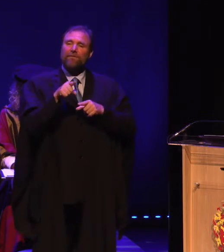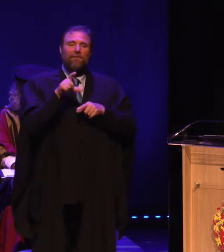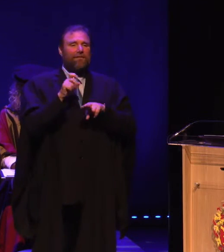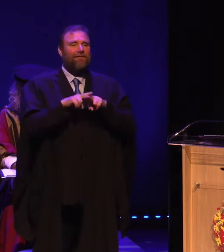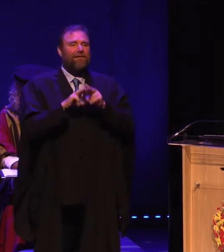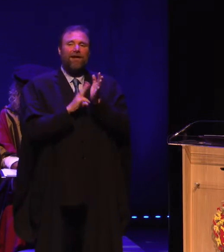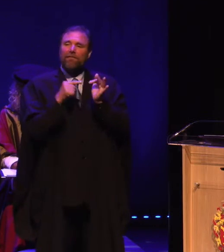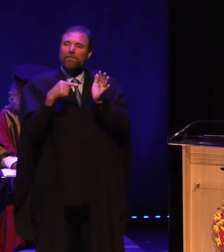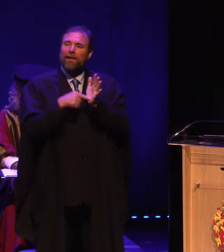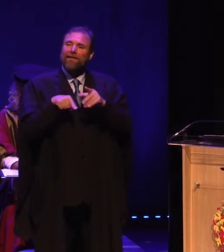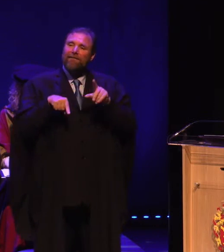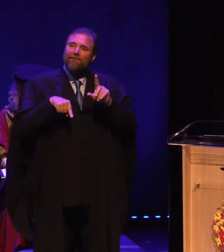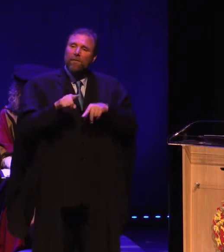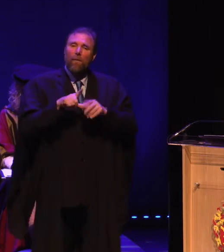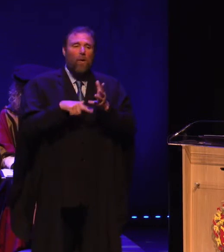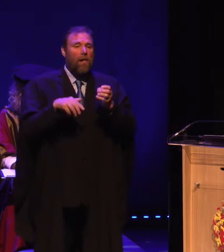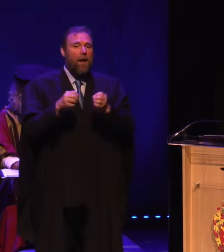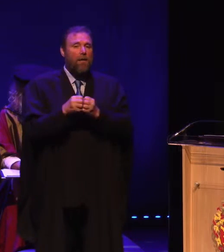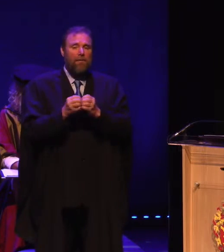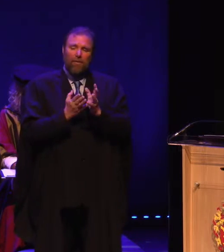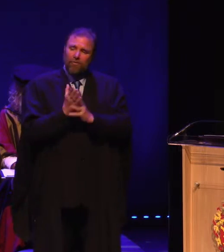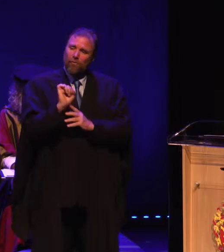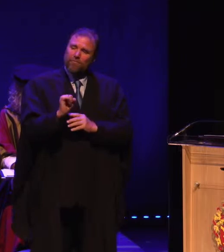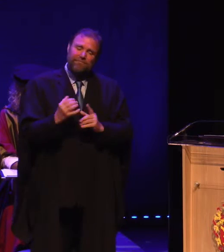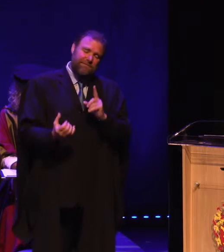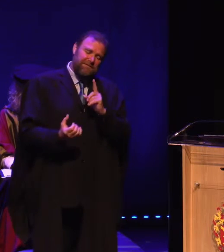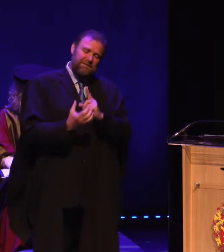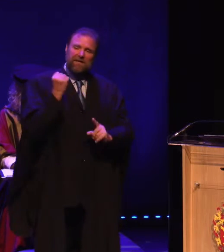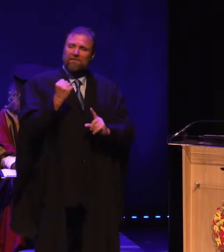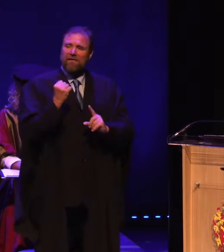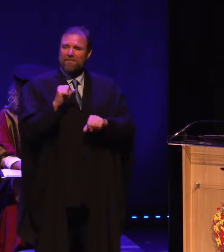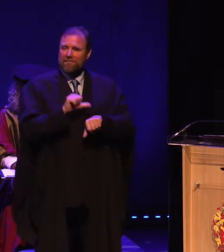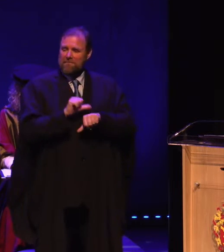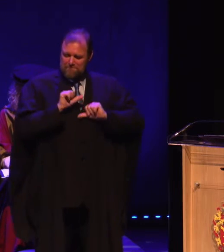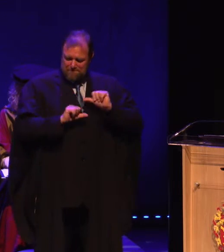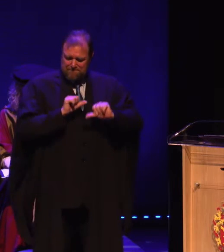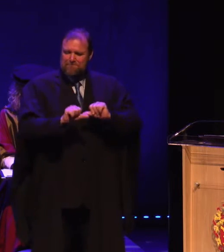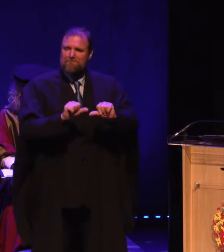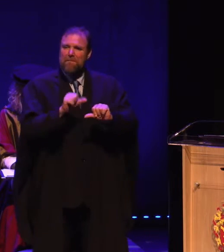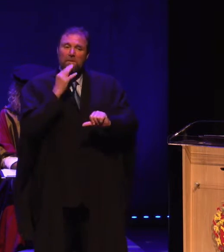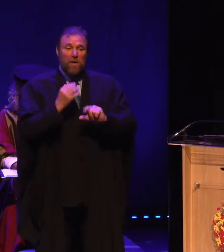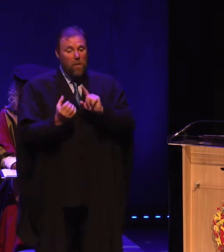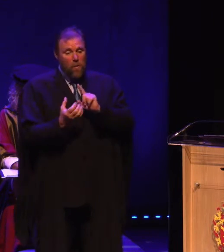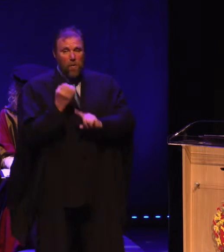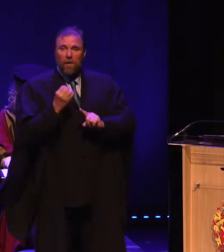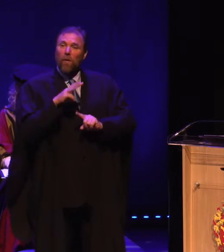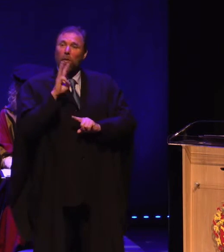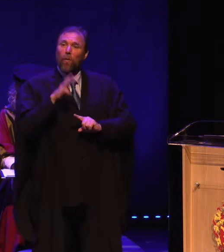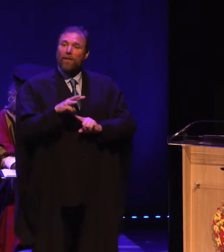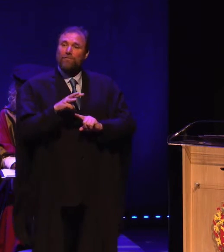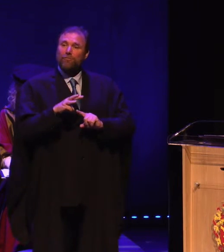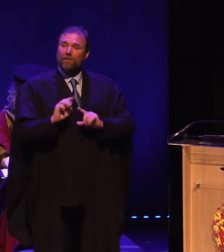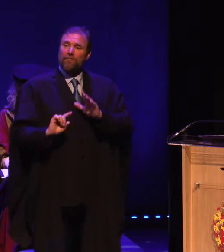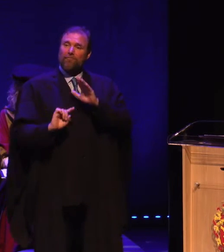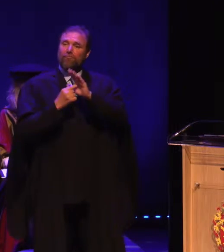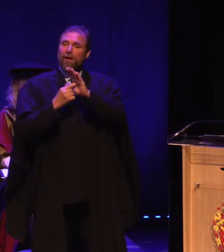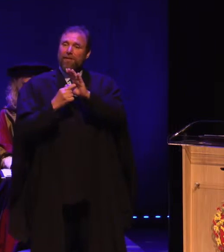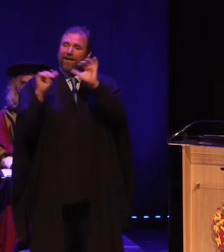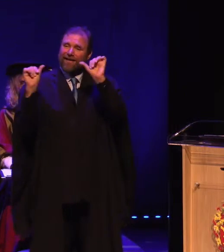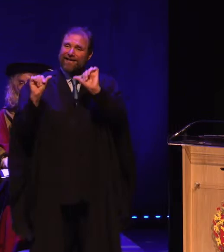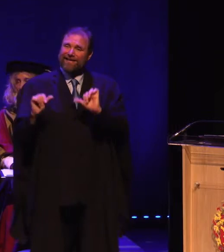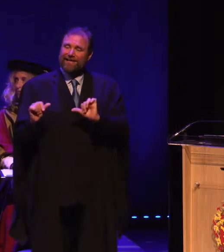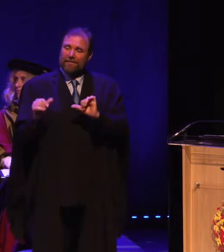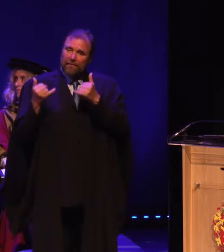Club during its most successful period in its history, when it won the Welsh Premier League Cup and played